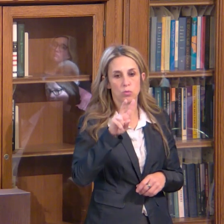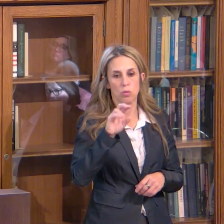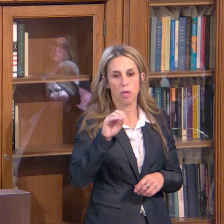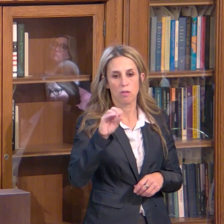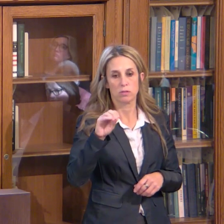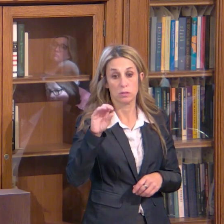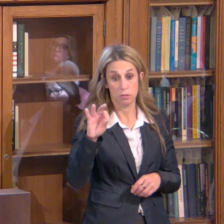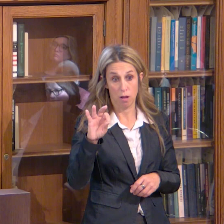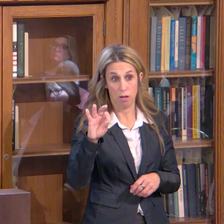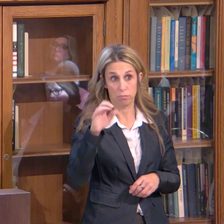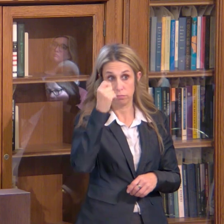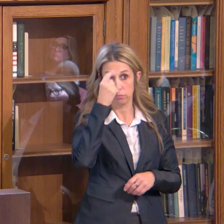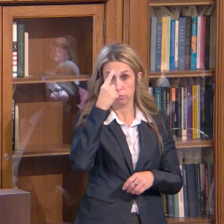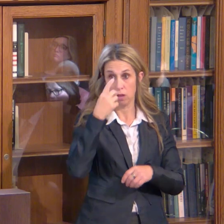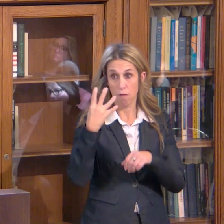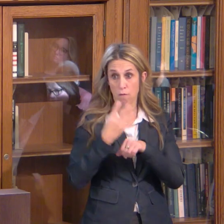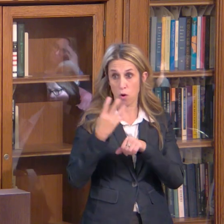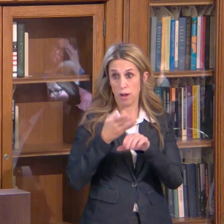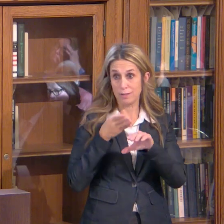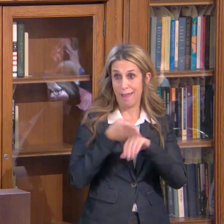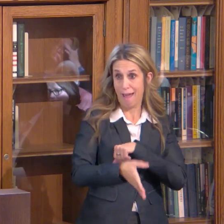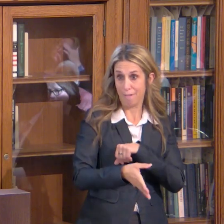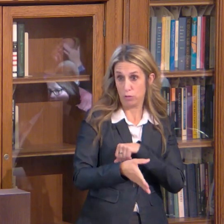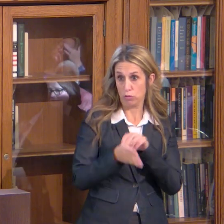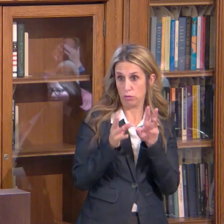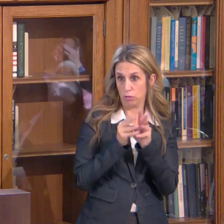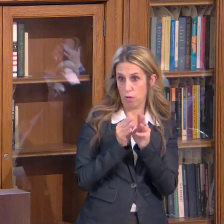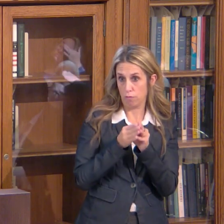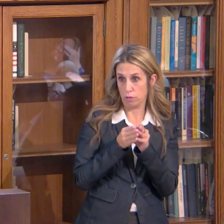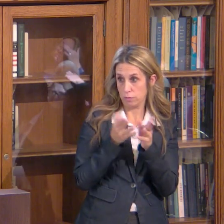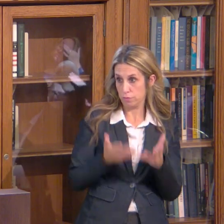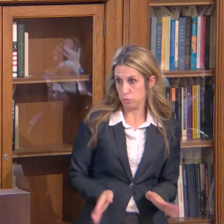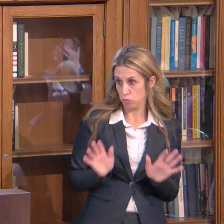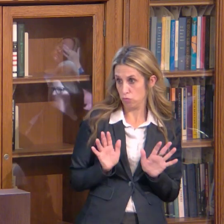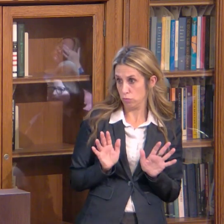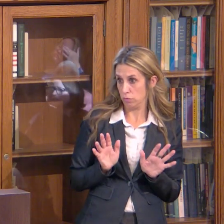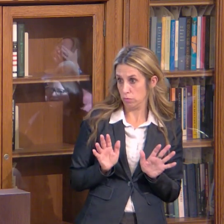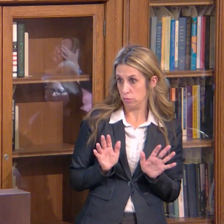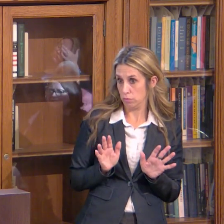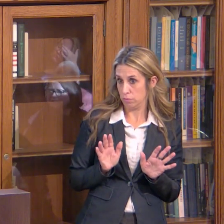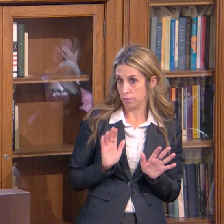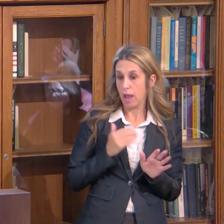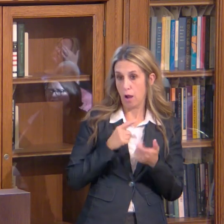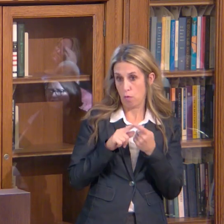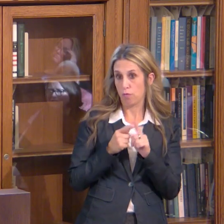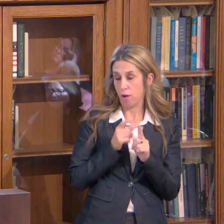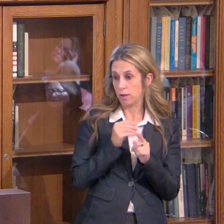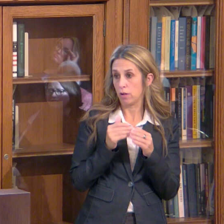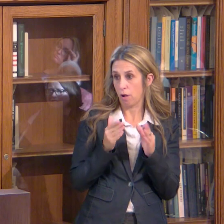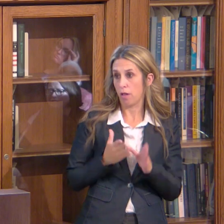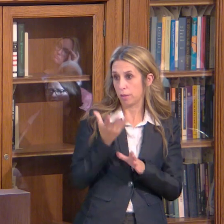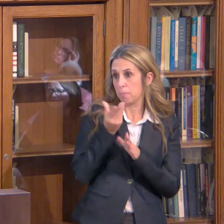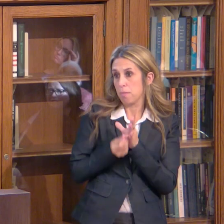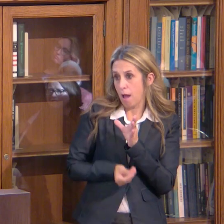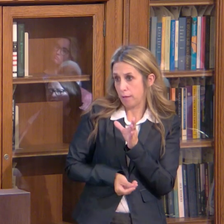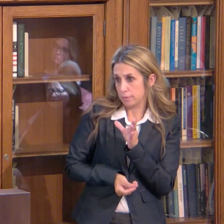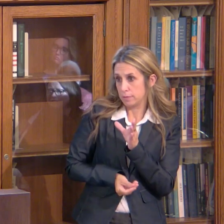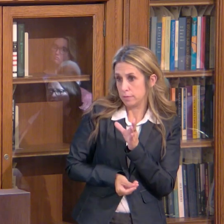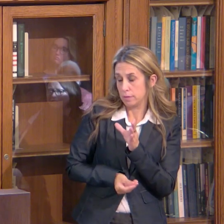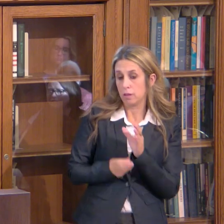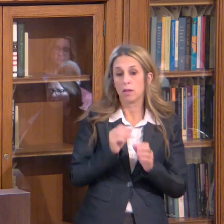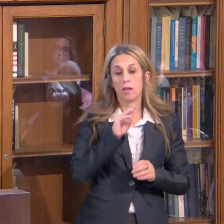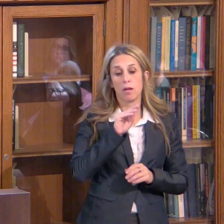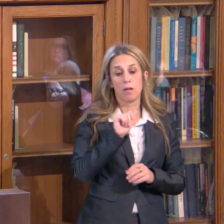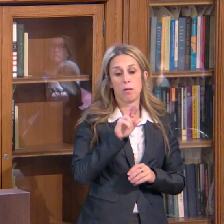2009 about four days after the conference ended our friend in colleague passed 25th of